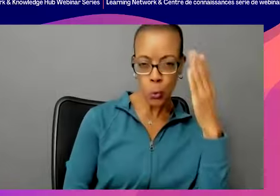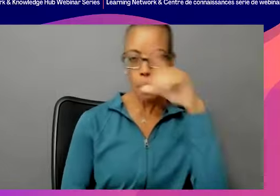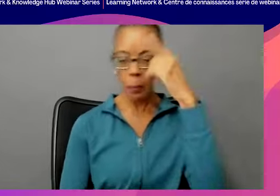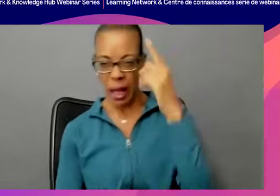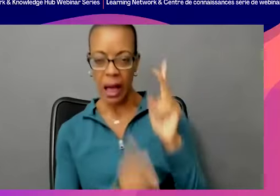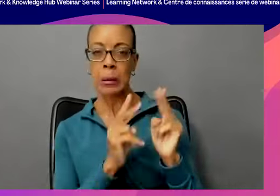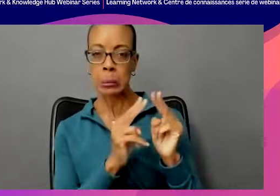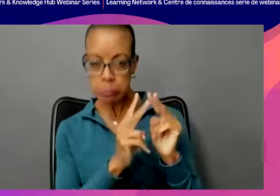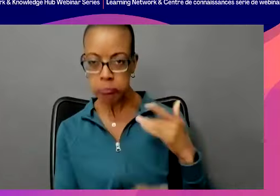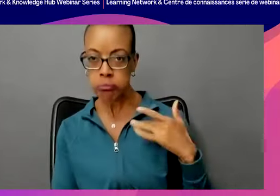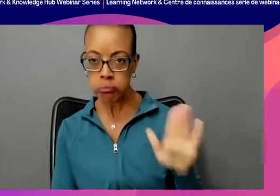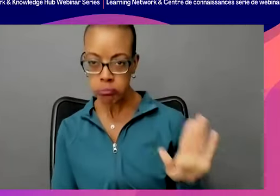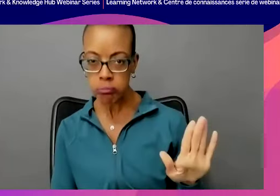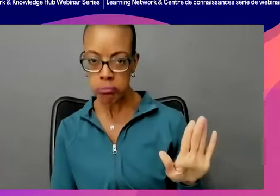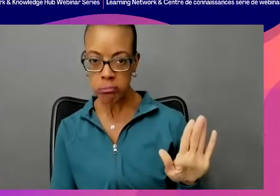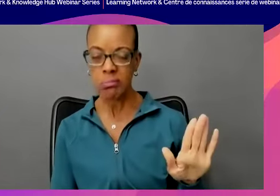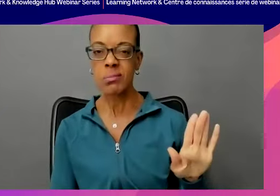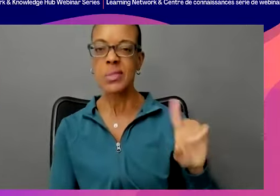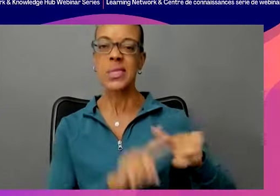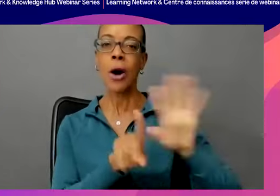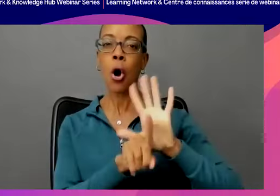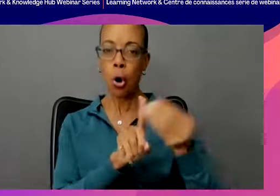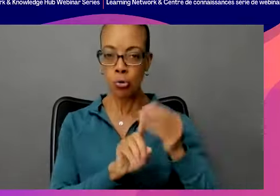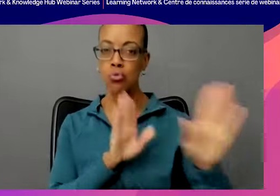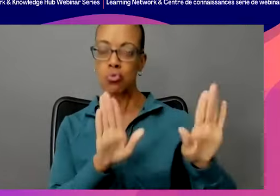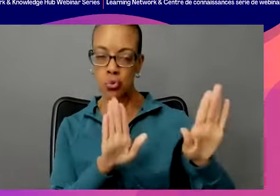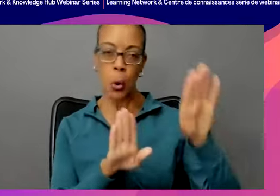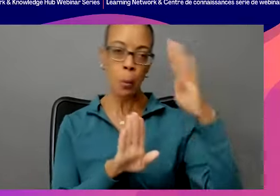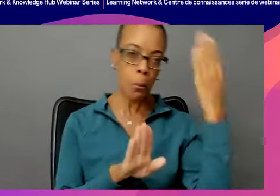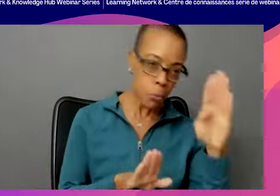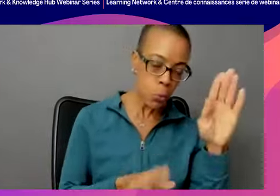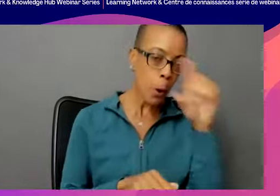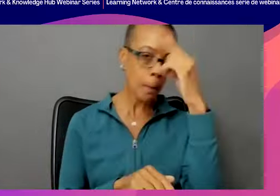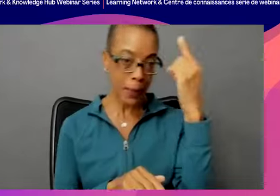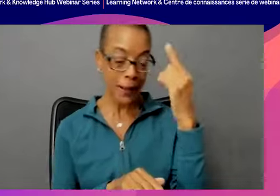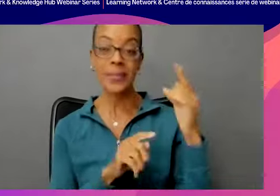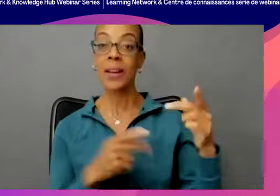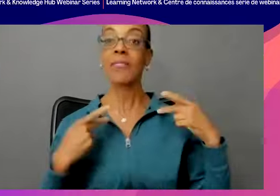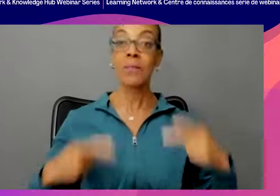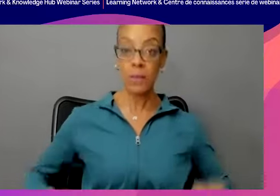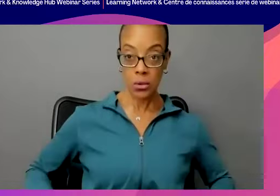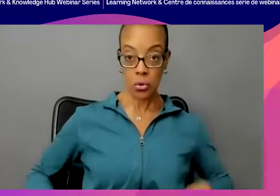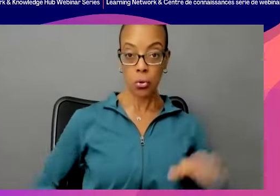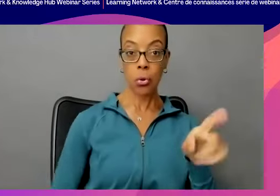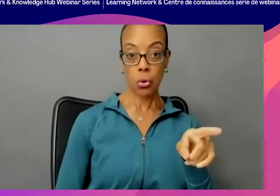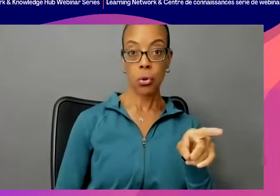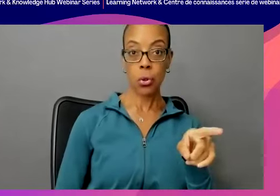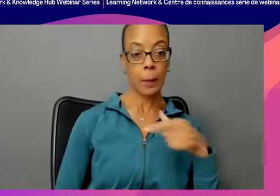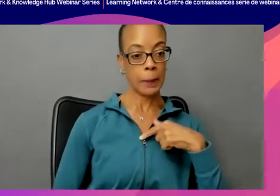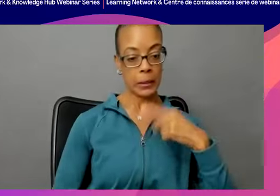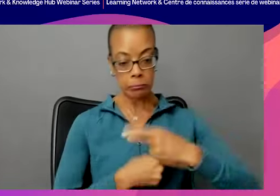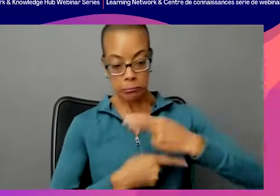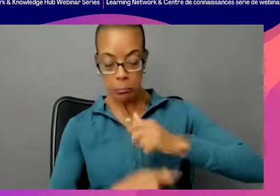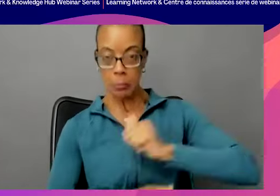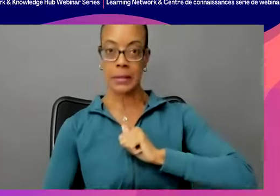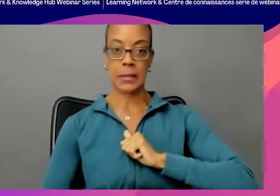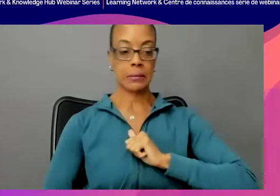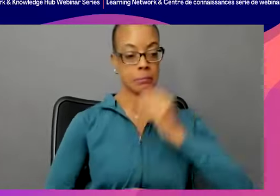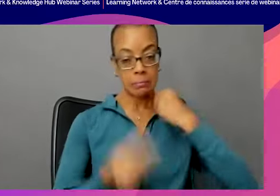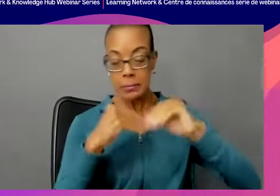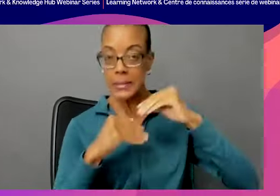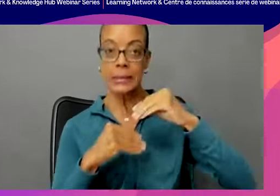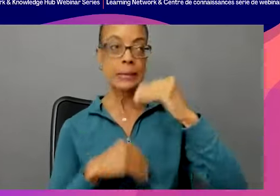black, and it depends on which culture you're dealing with. So we have the physical, which is how I take care of myself is I eat, I